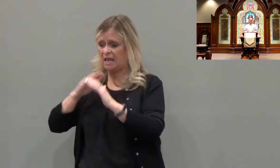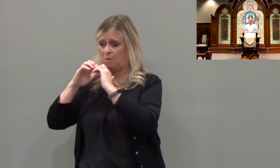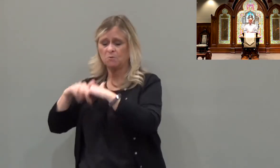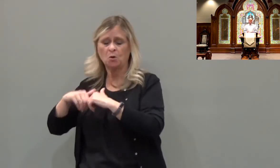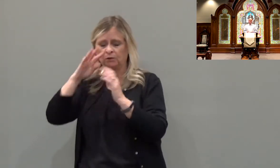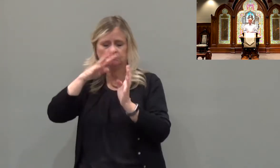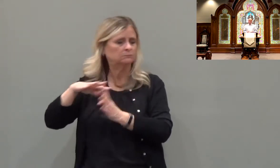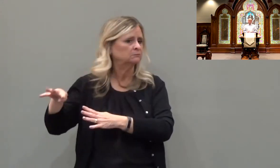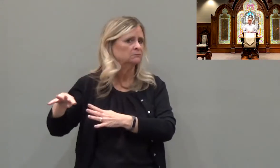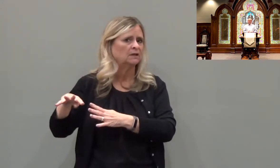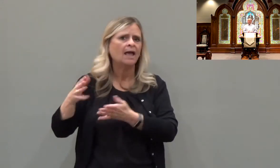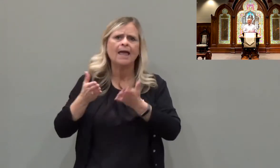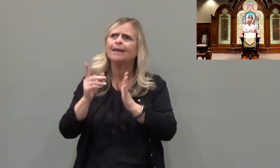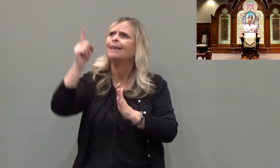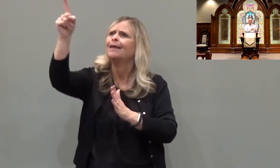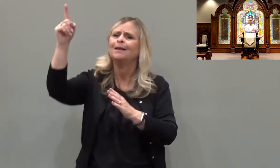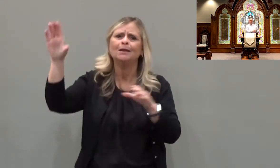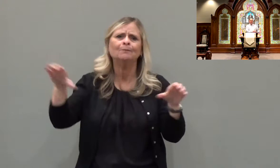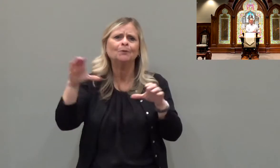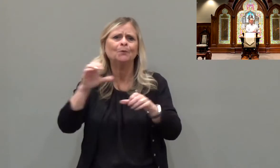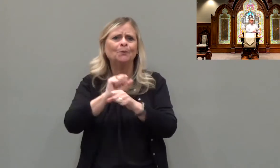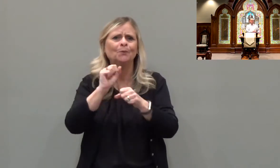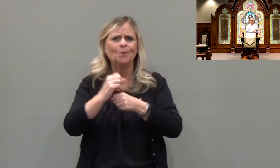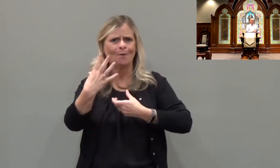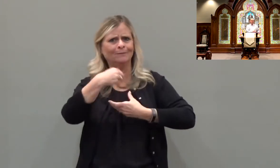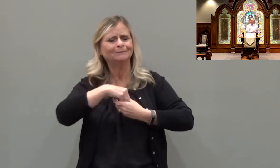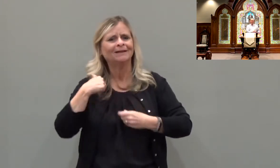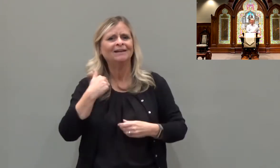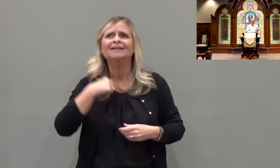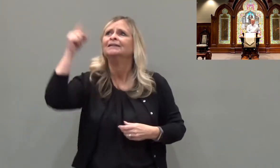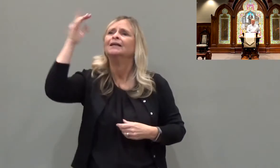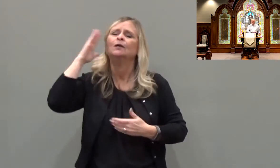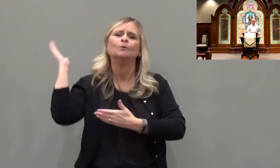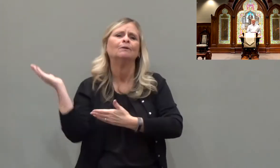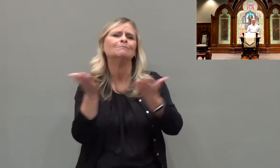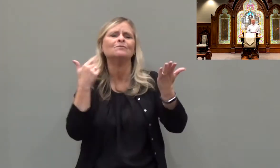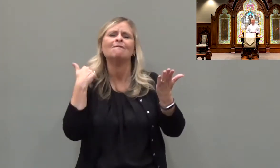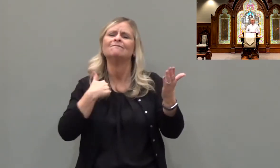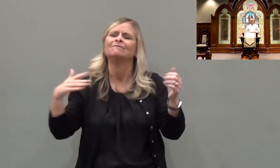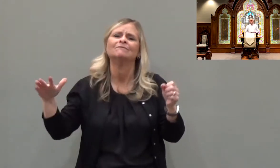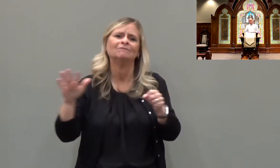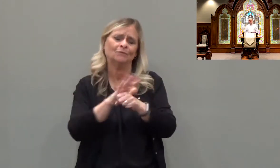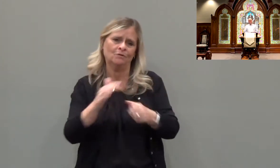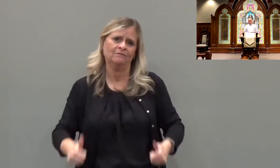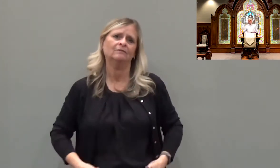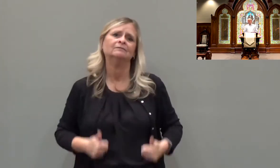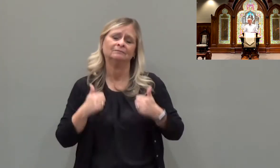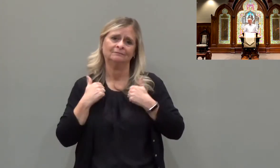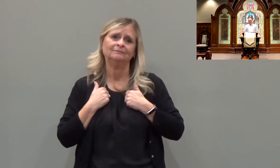within us. And God will bring us to fullness of life.